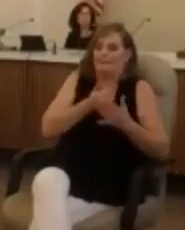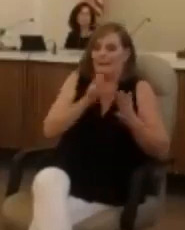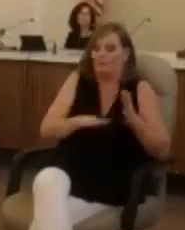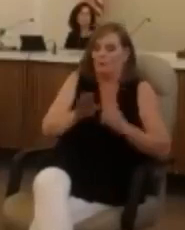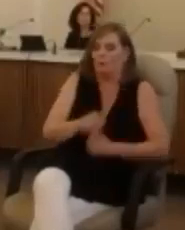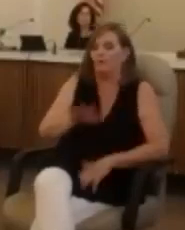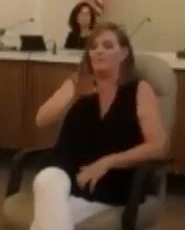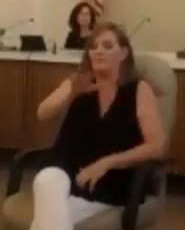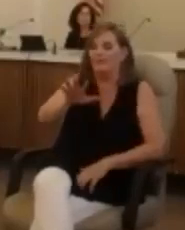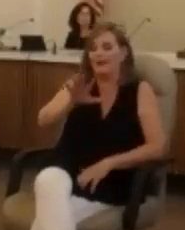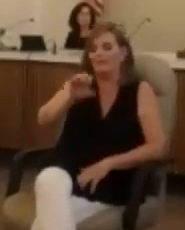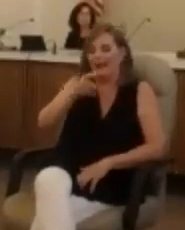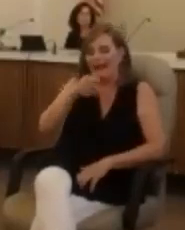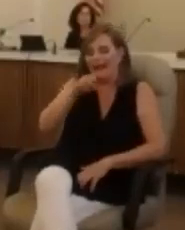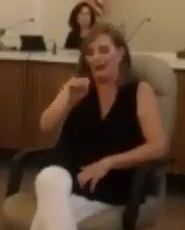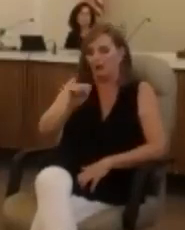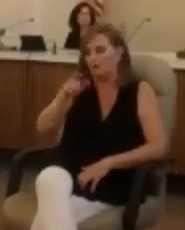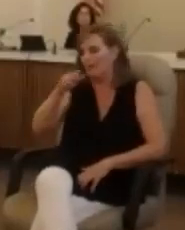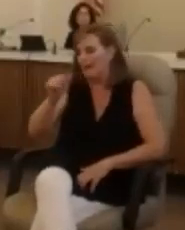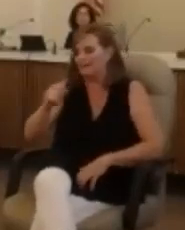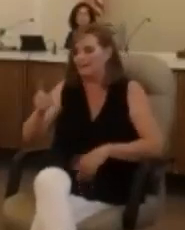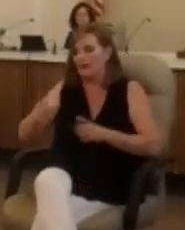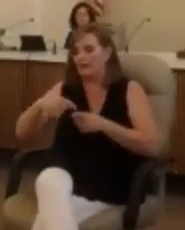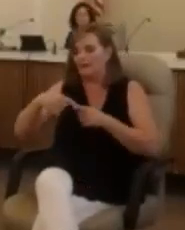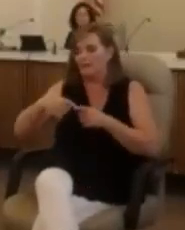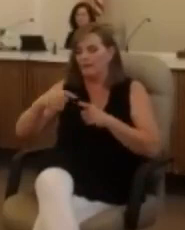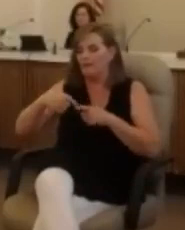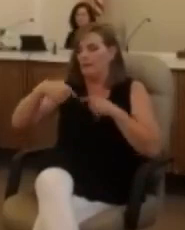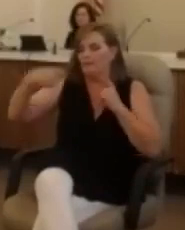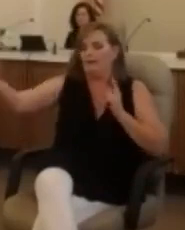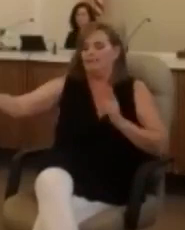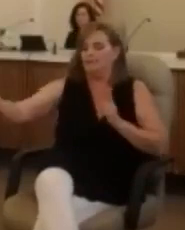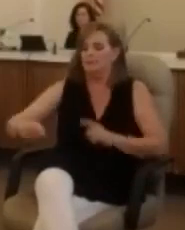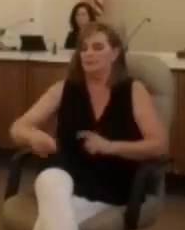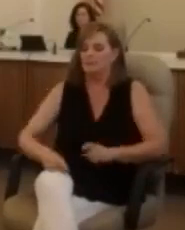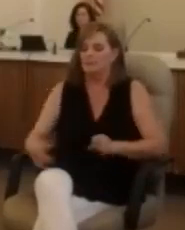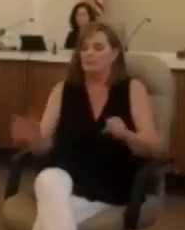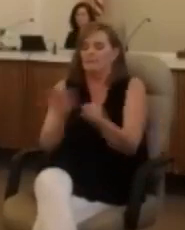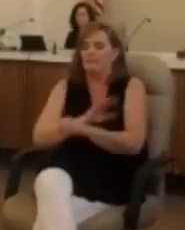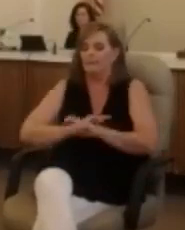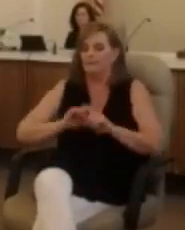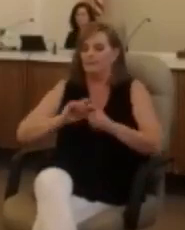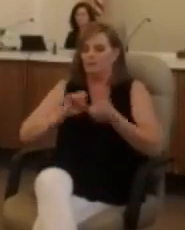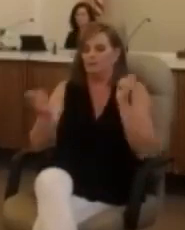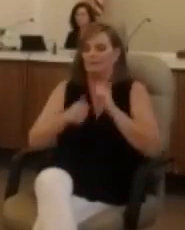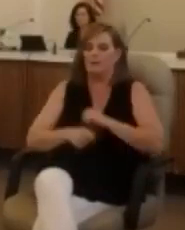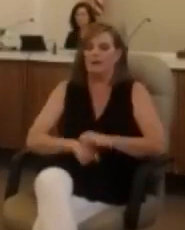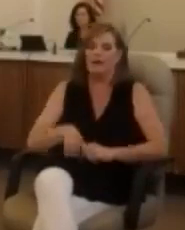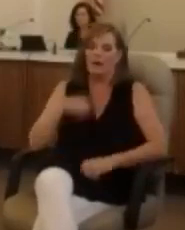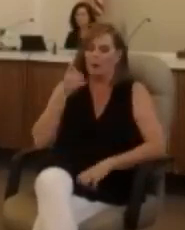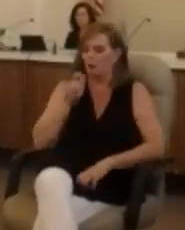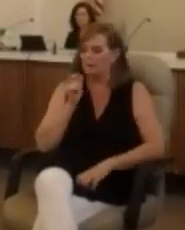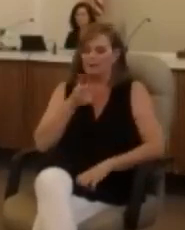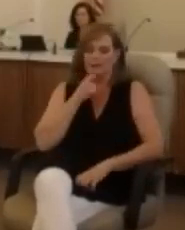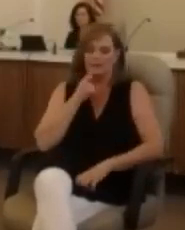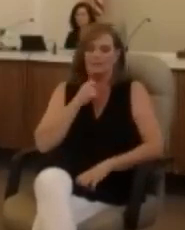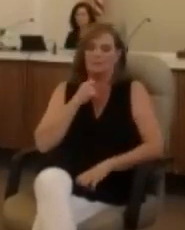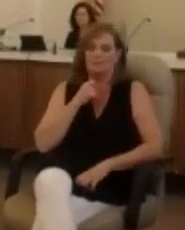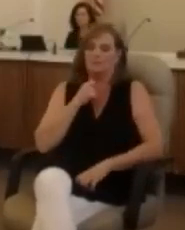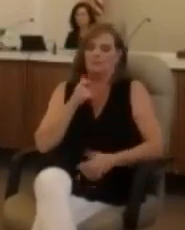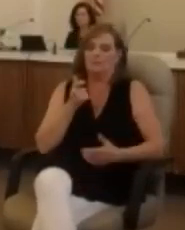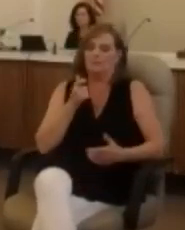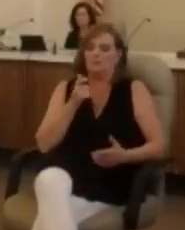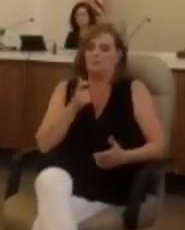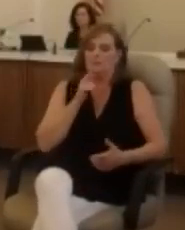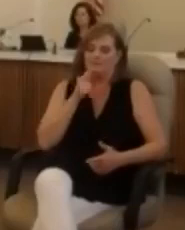and the neighborhood directly across the street that I'm in. It's completely changing how it looks. It doesn't belong in rural Henrietta, and which is the reason